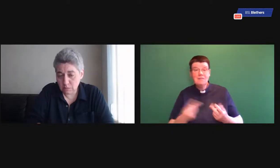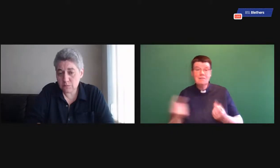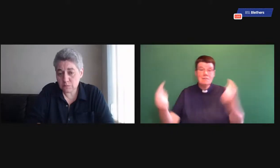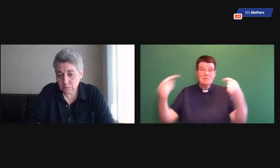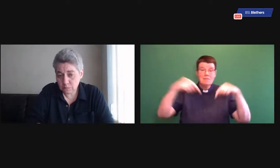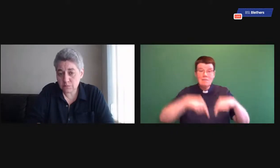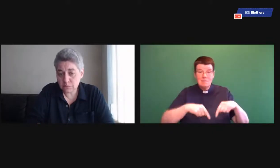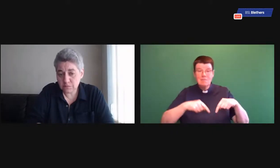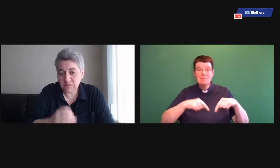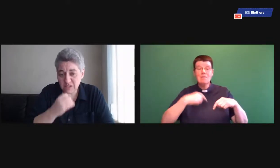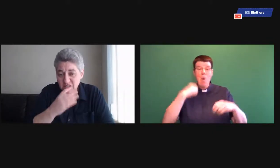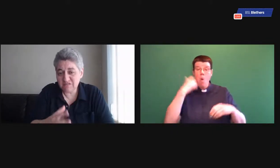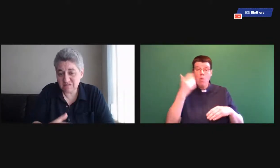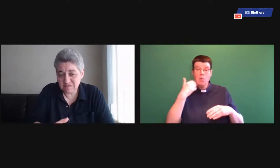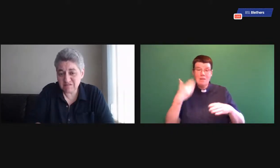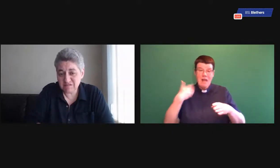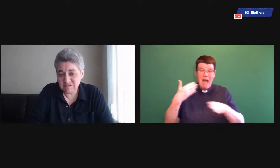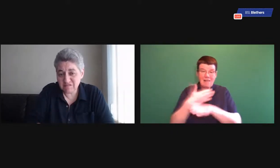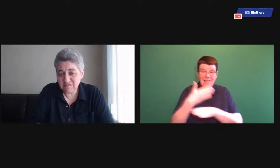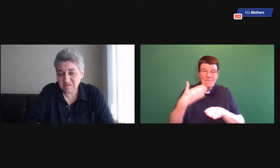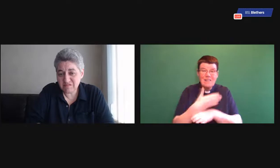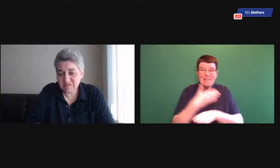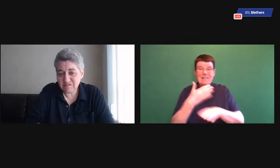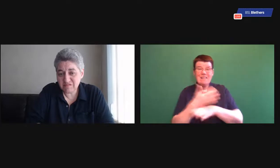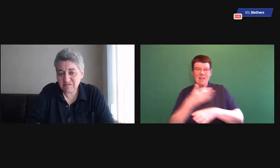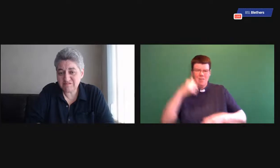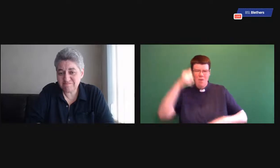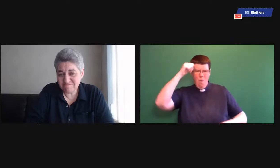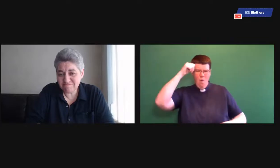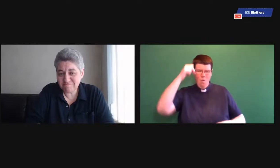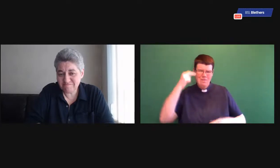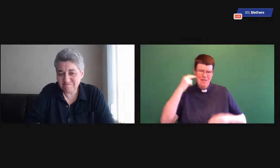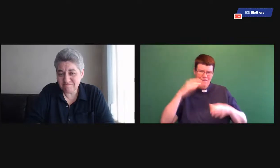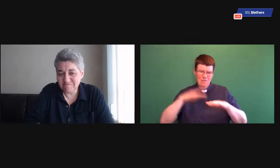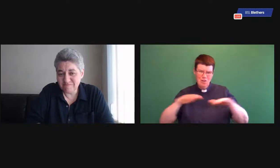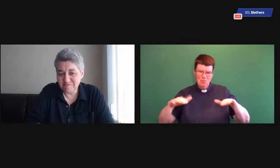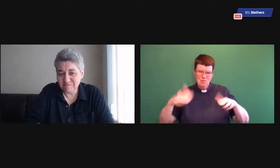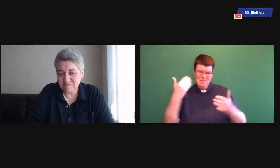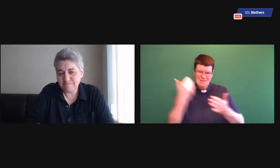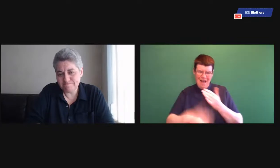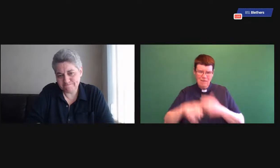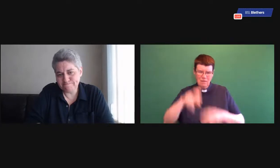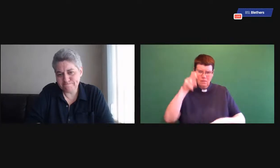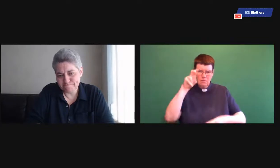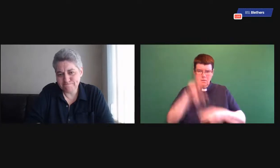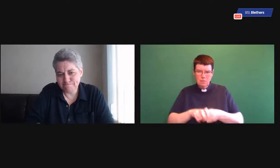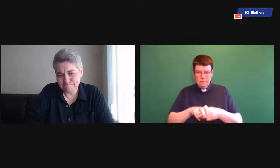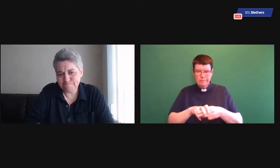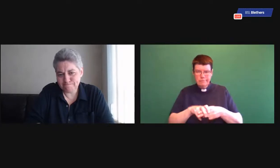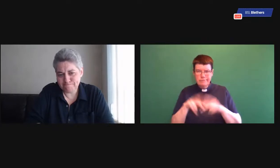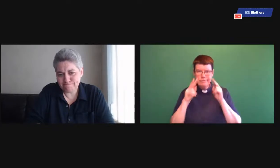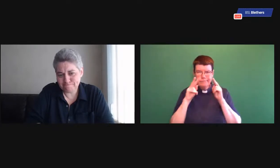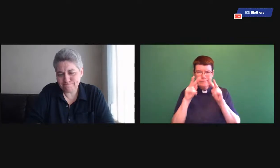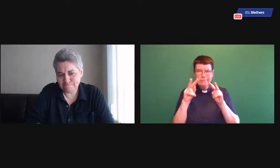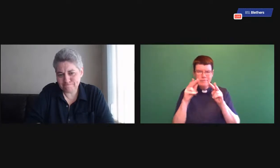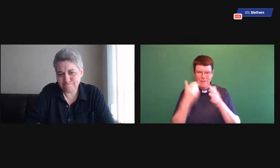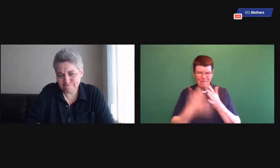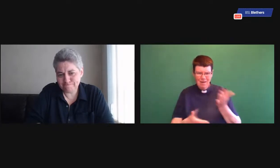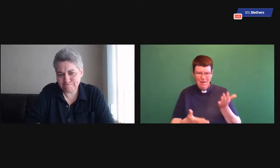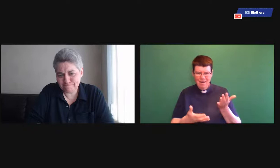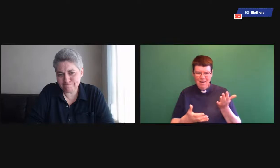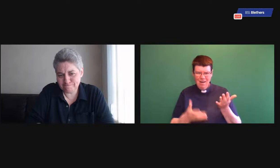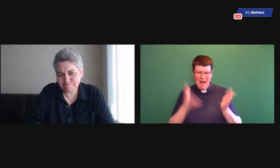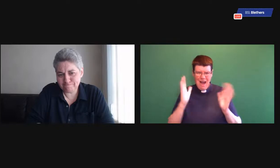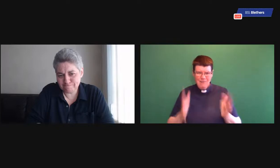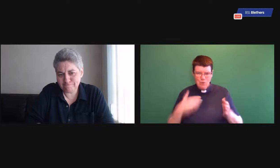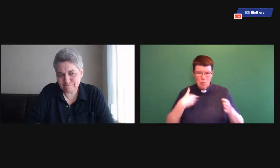go there maybe Easter and things like that. They'd invite me there and I would do sort of activities with the children. And I'm deaf myself. I